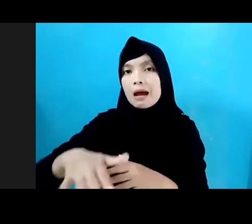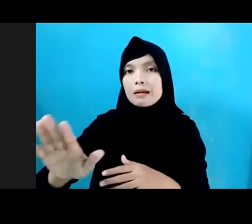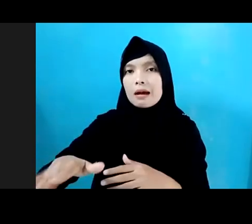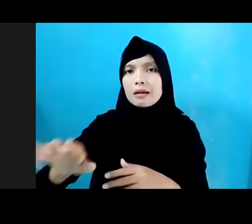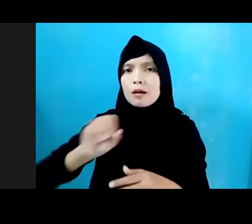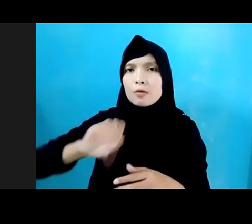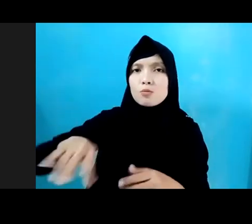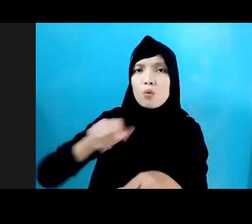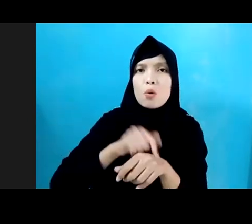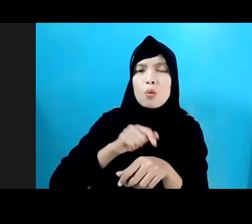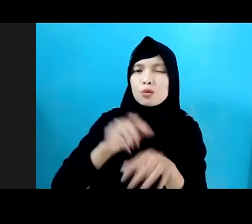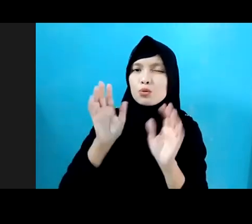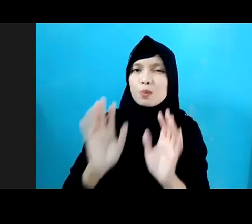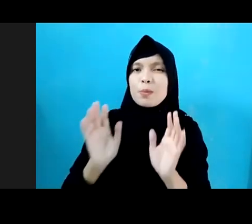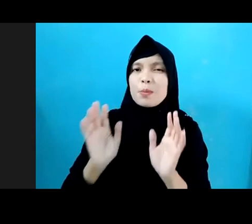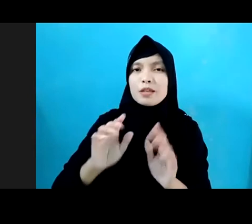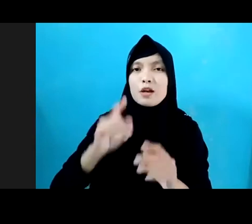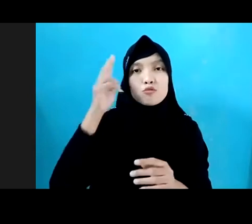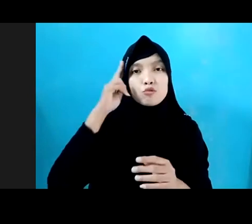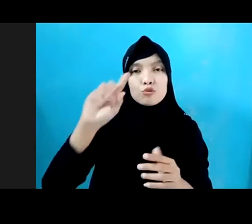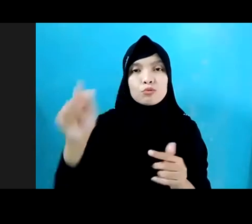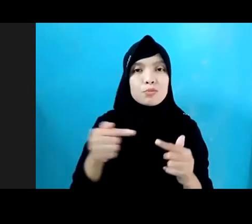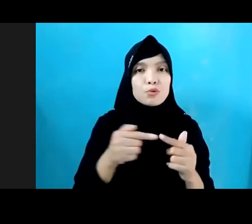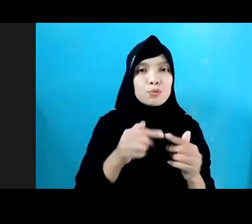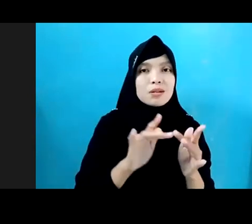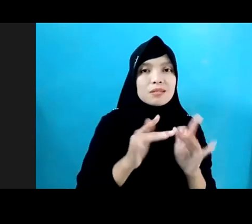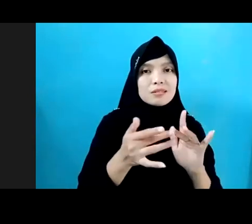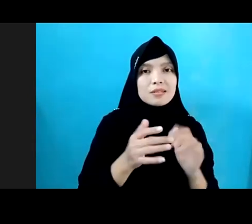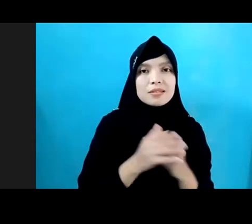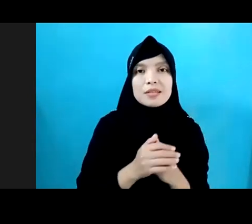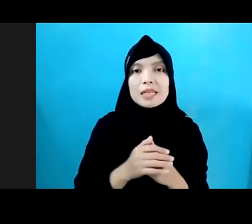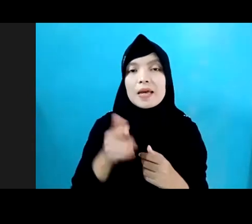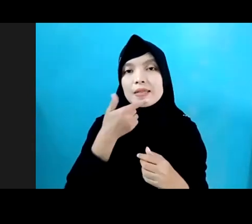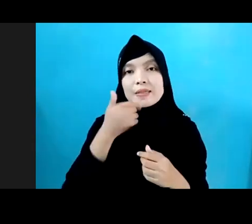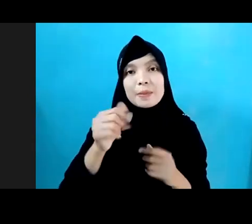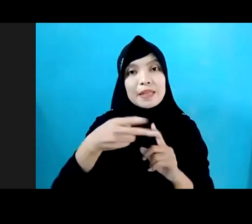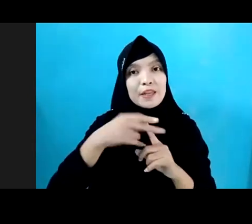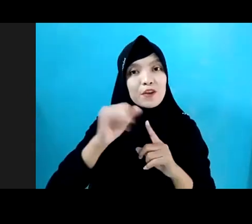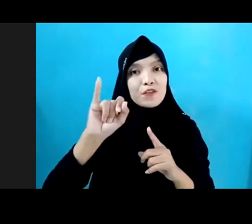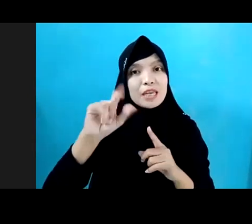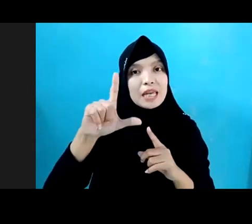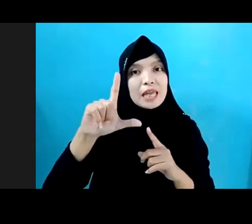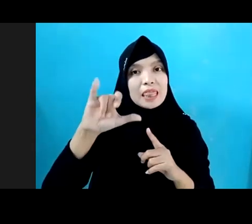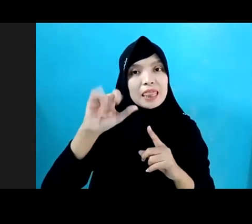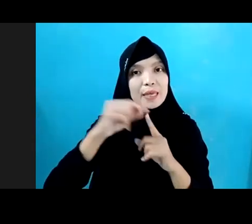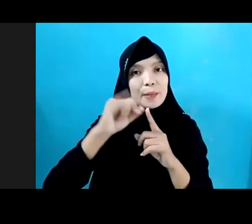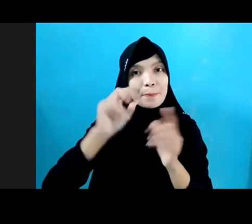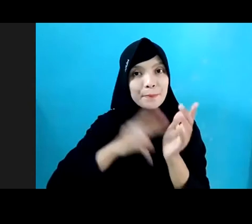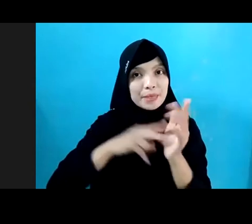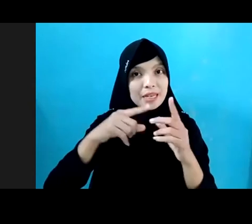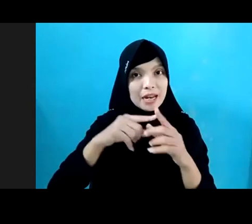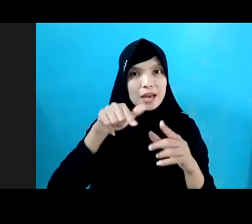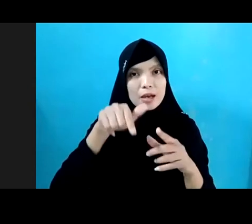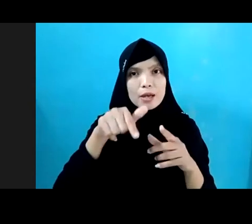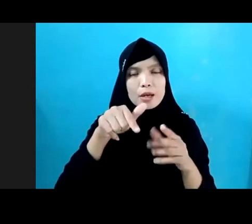For For For For In The Philippines A Country I Am Familiar With Because We Have A Number Of Internet Safety Programs There We